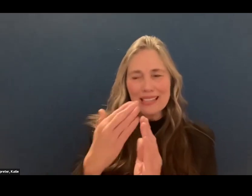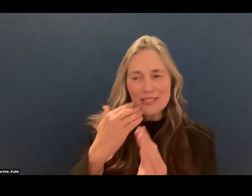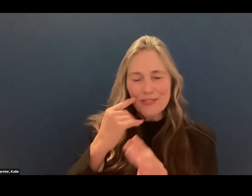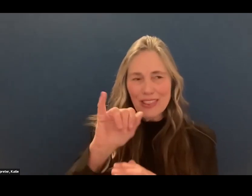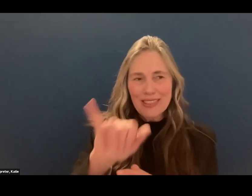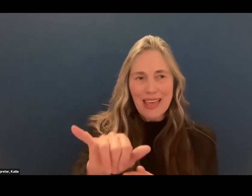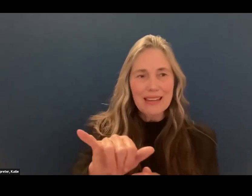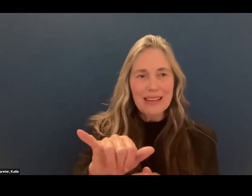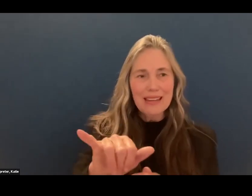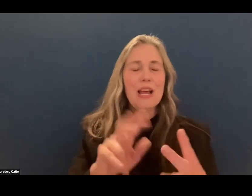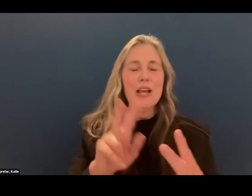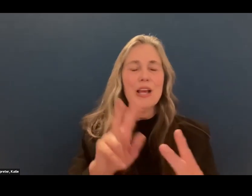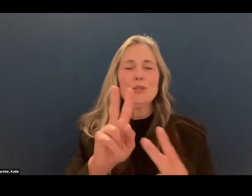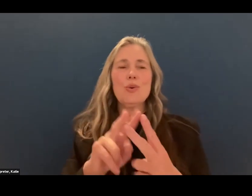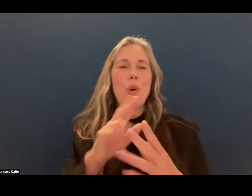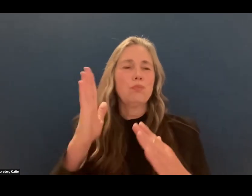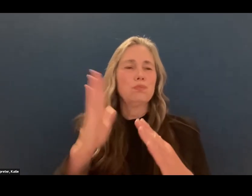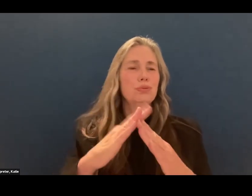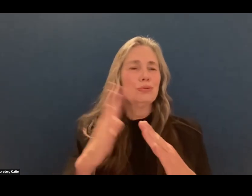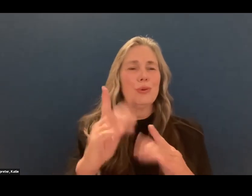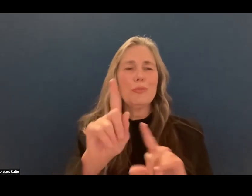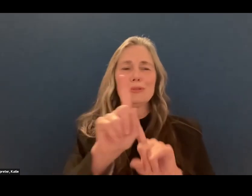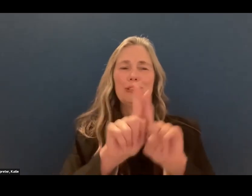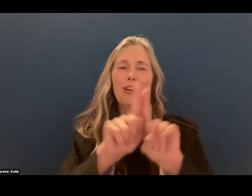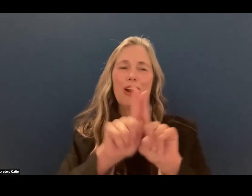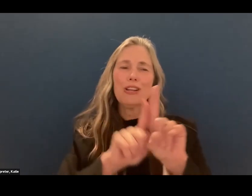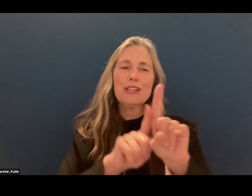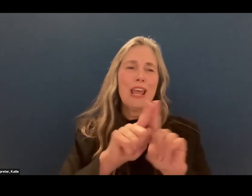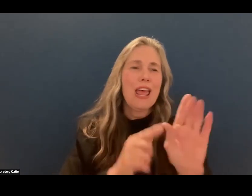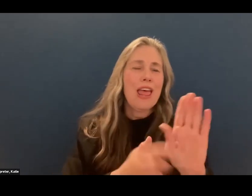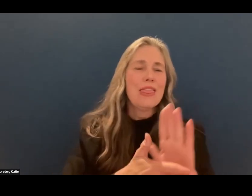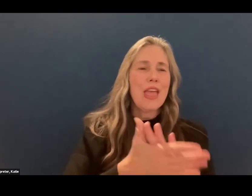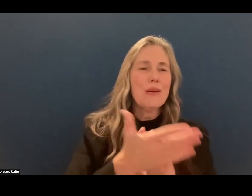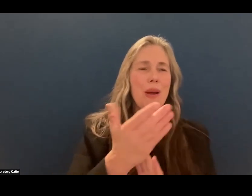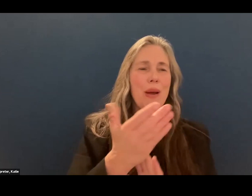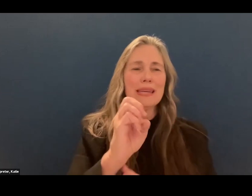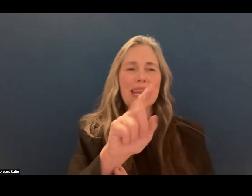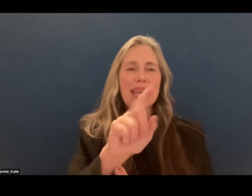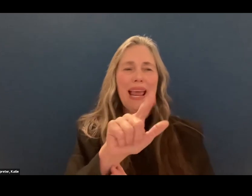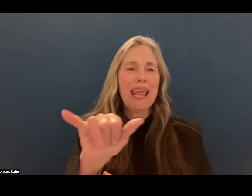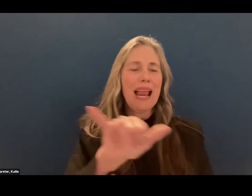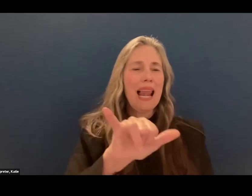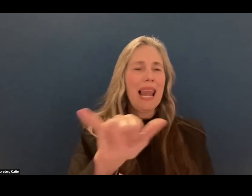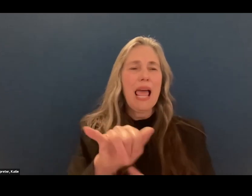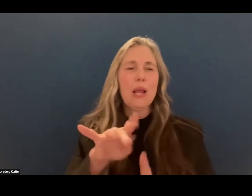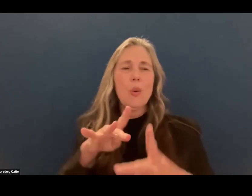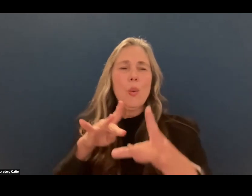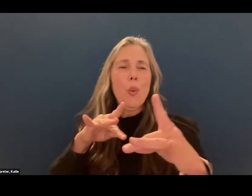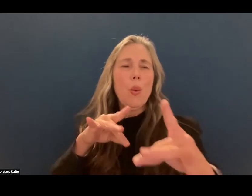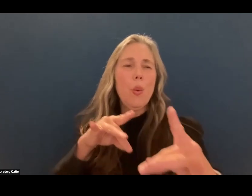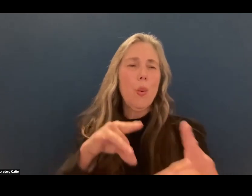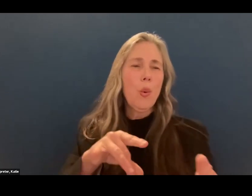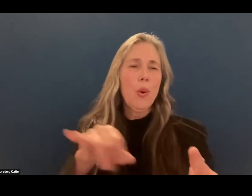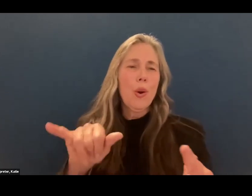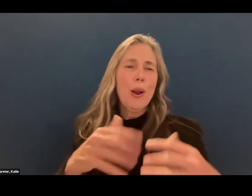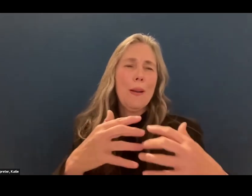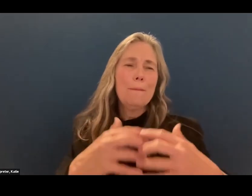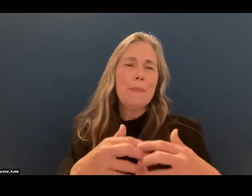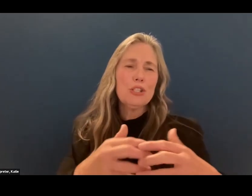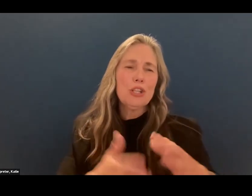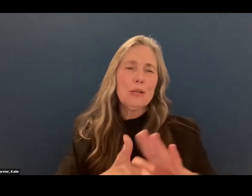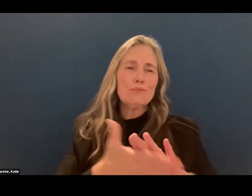are two superstars. They run the 7th grade ELA department like a well-oiled machine. They truly adapt and accommodate the needs of all students